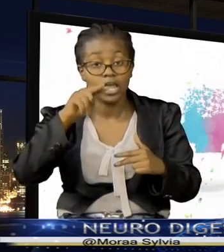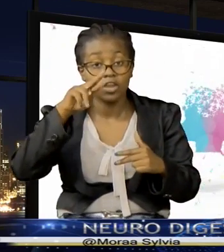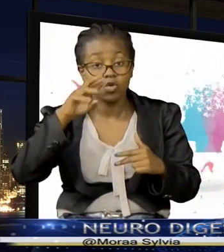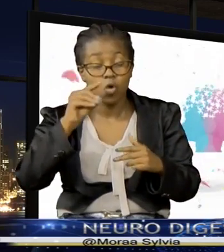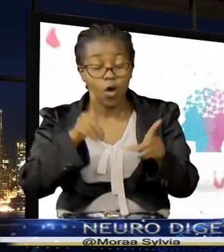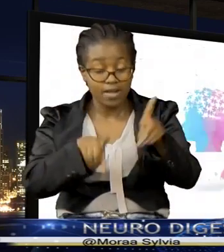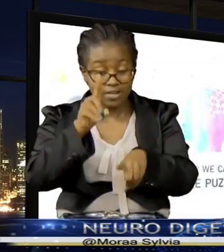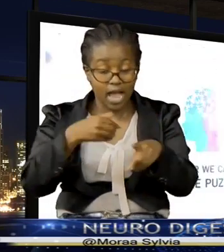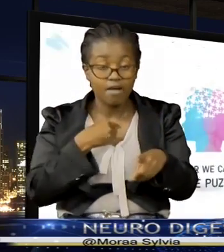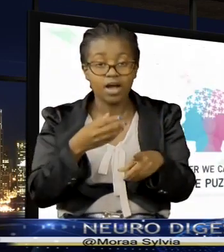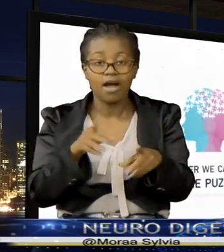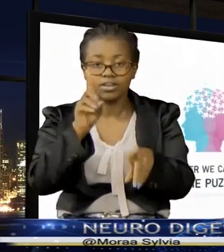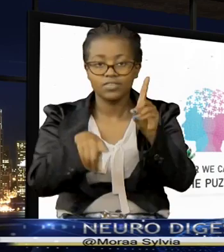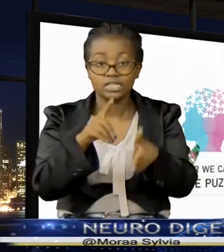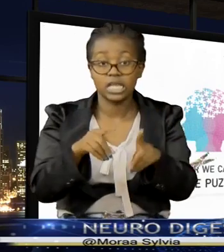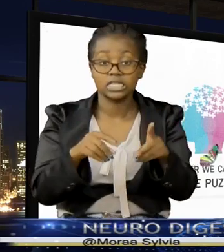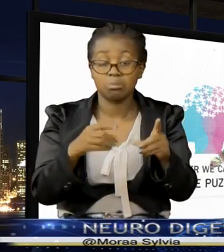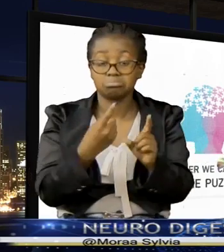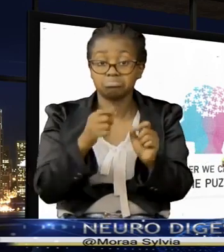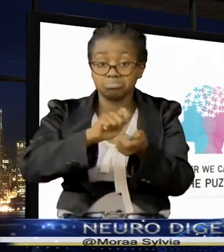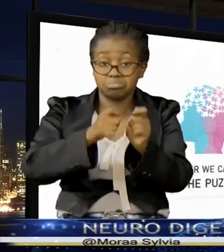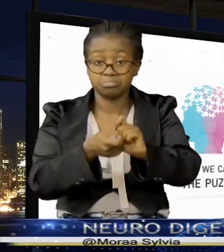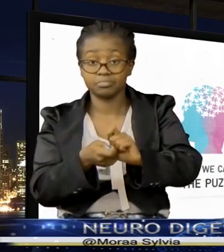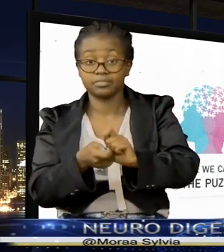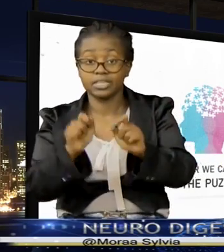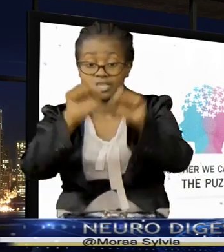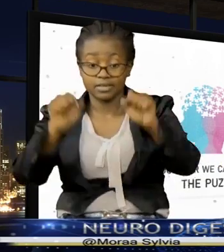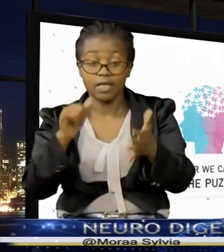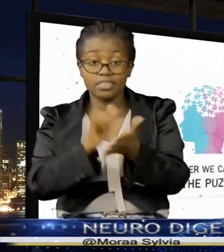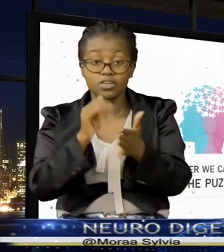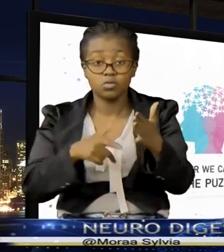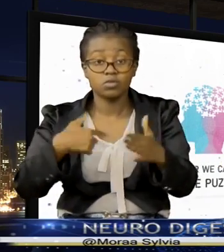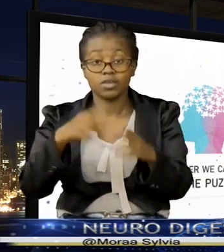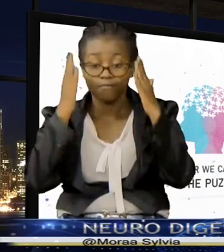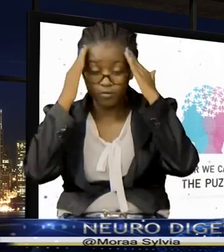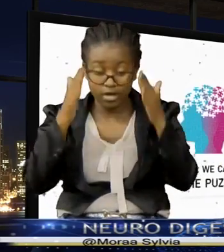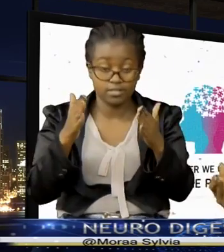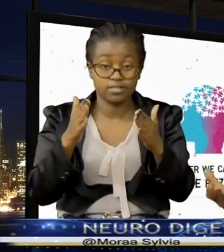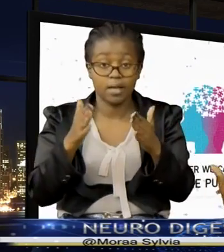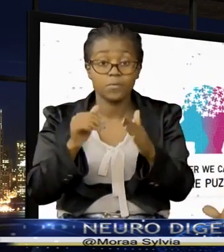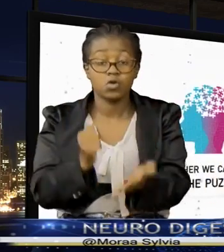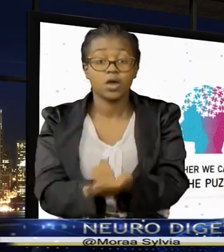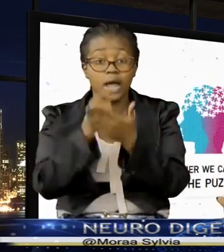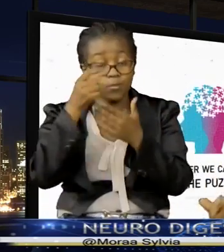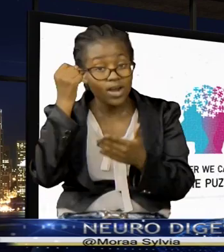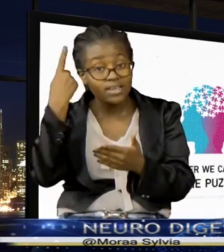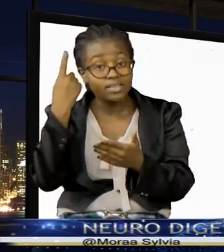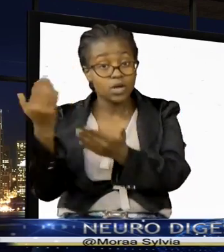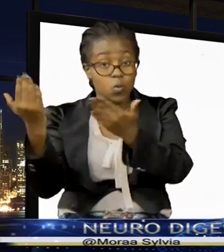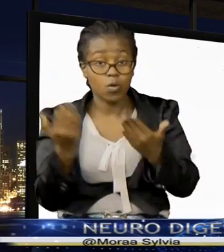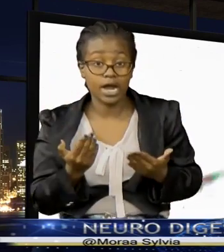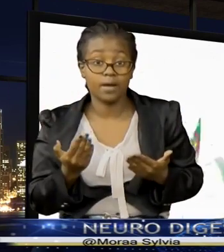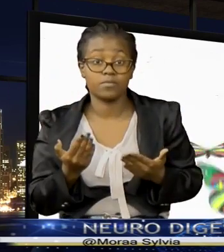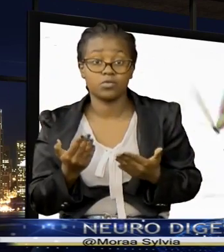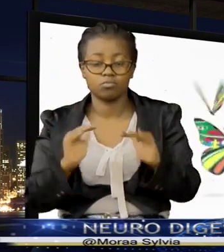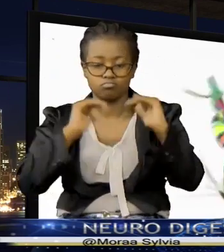has diversity and some change in their neurological system. And that is what we are focusing on. I want to help you understand and welcome you to